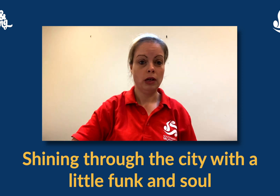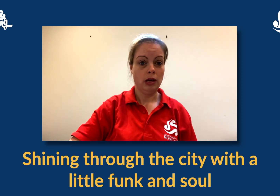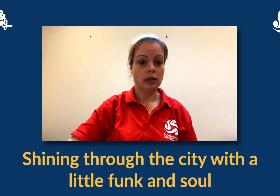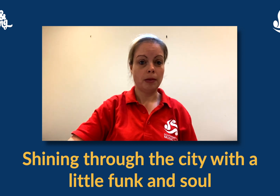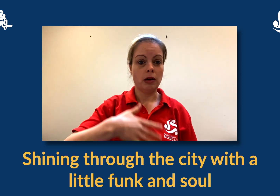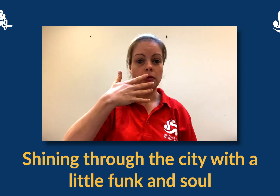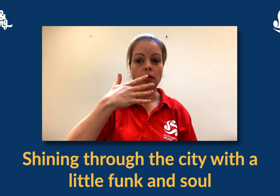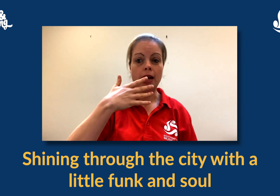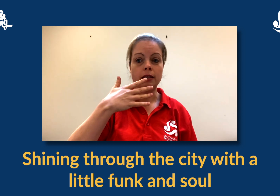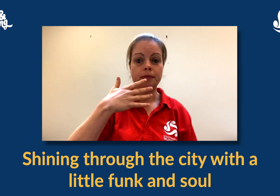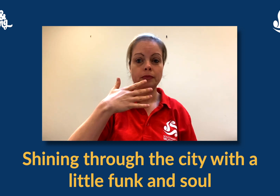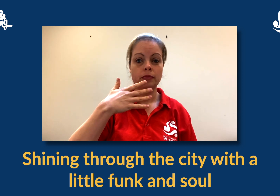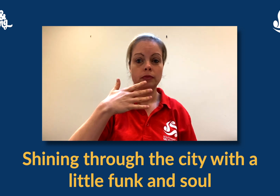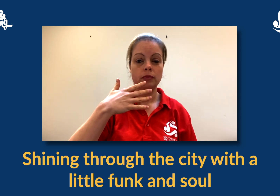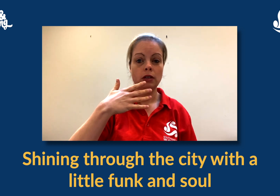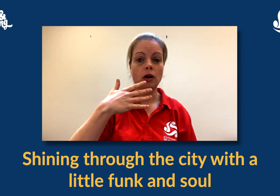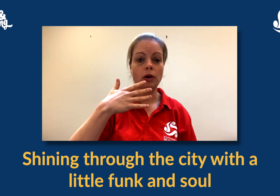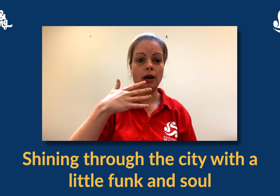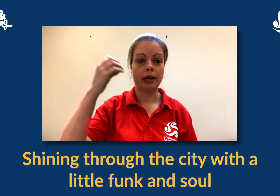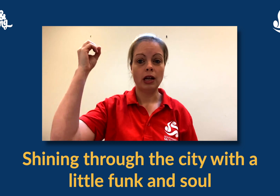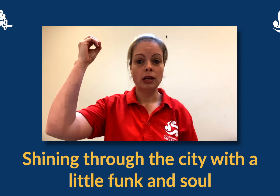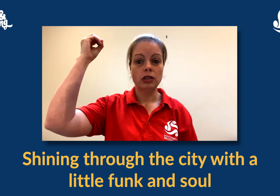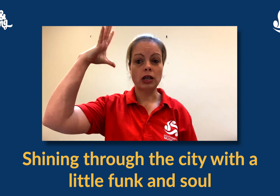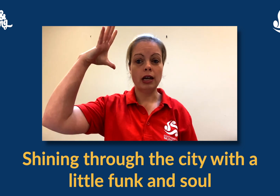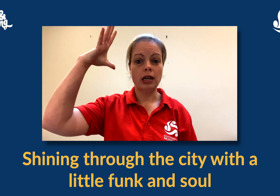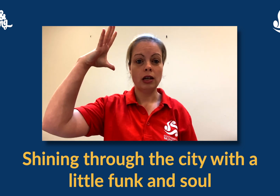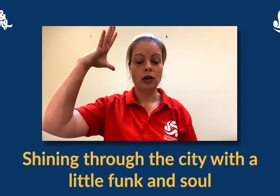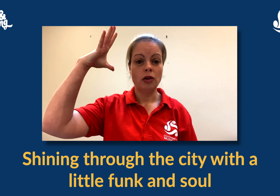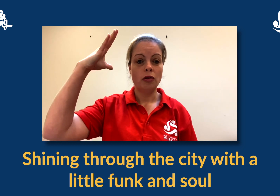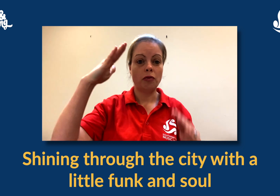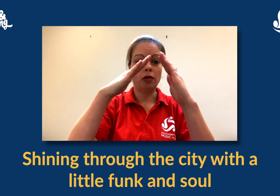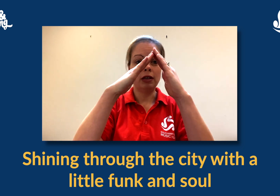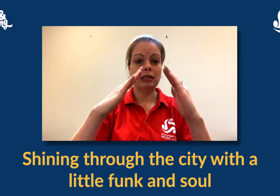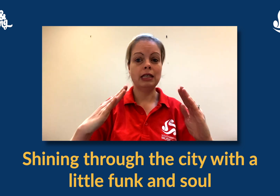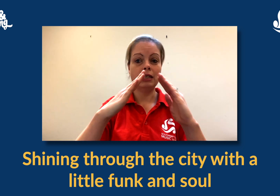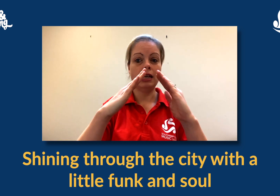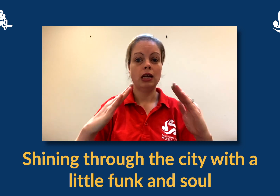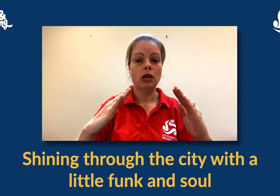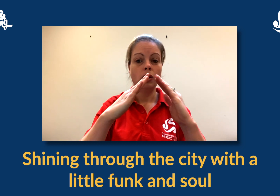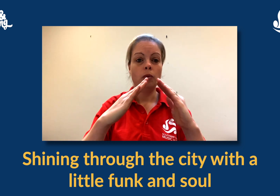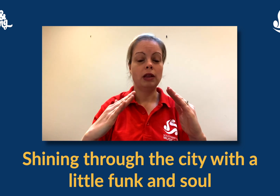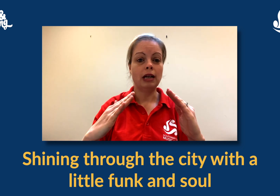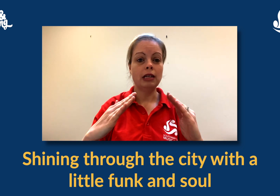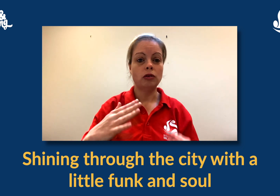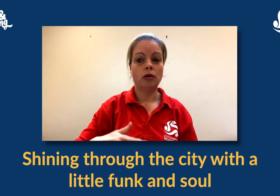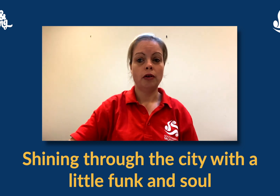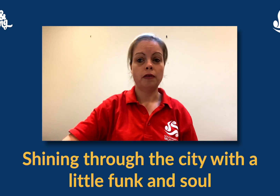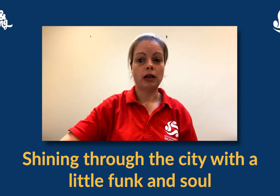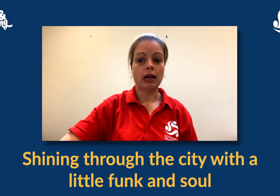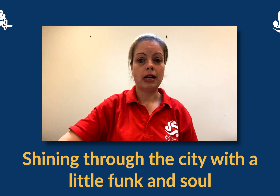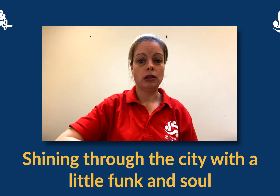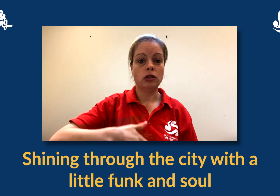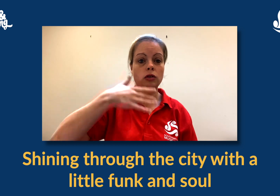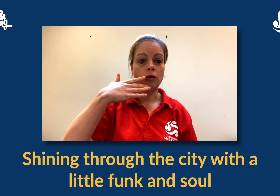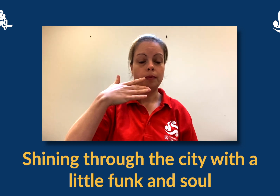your tummy up to your head. Whole line, shining through the city with a little